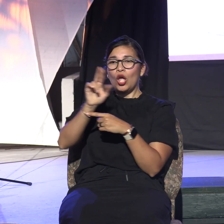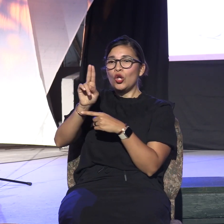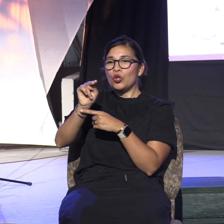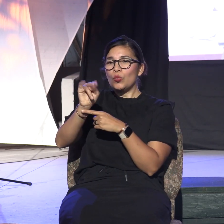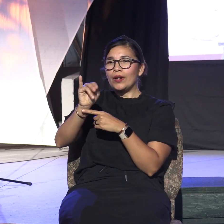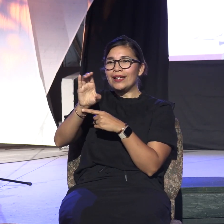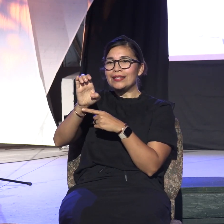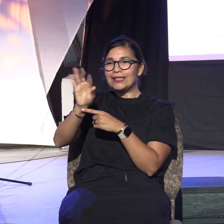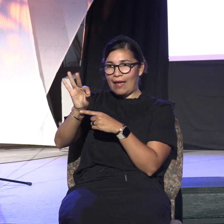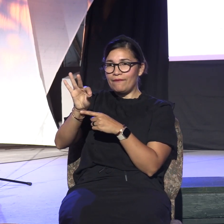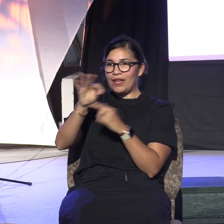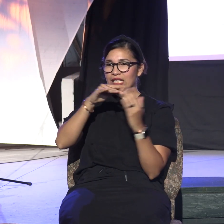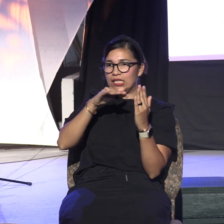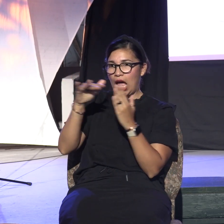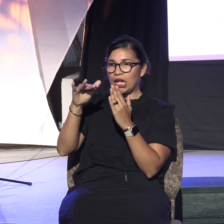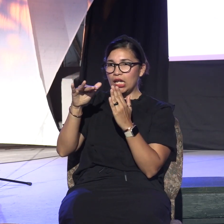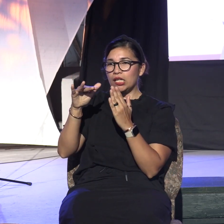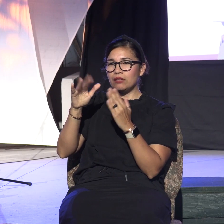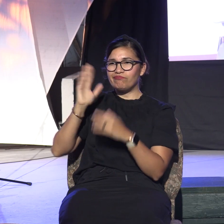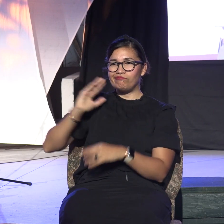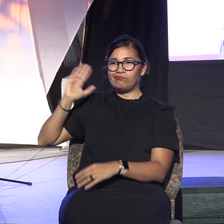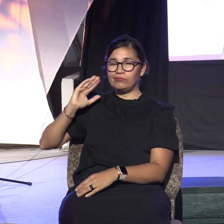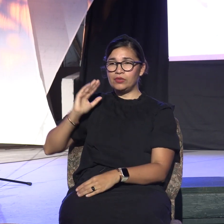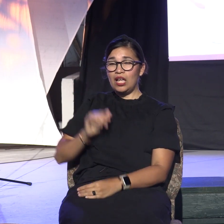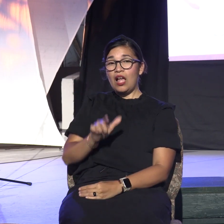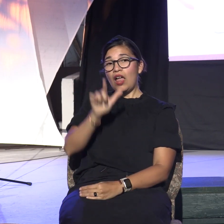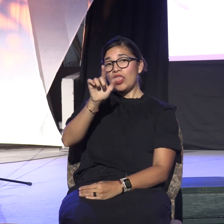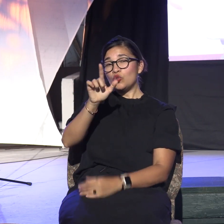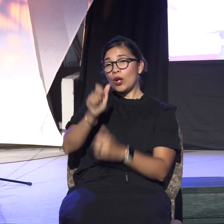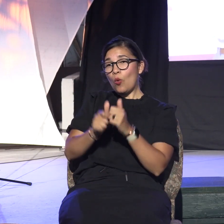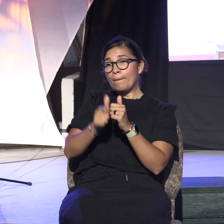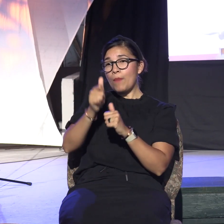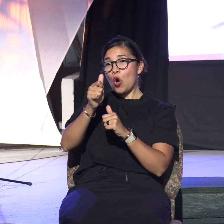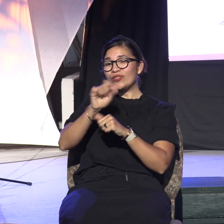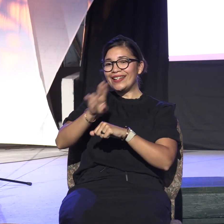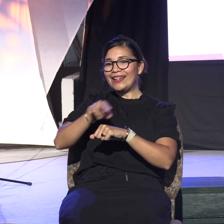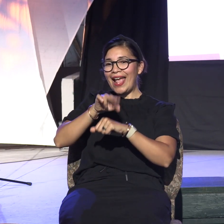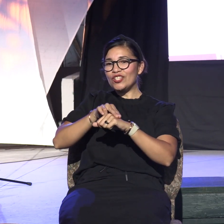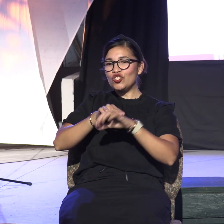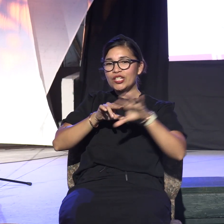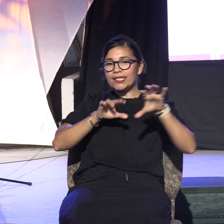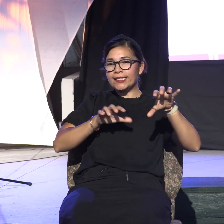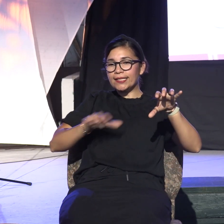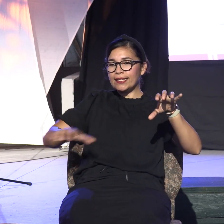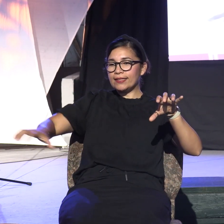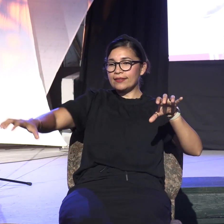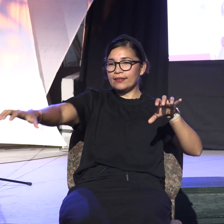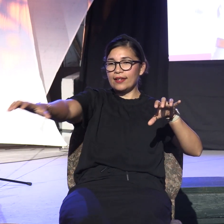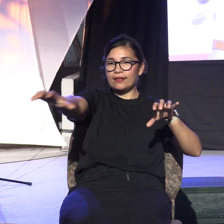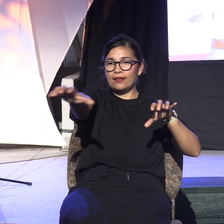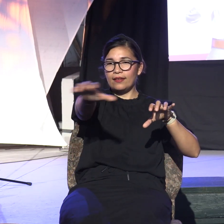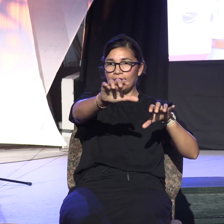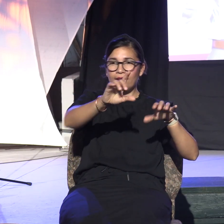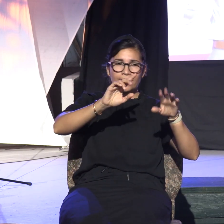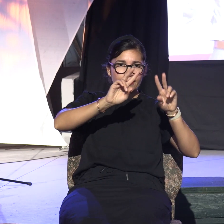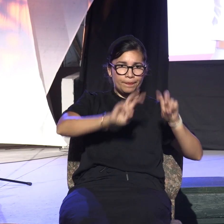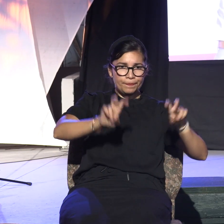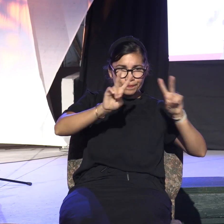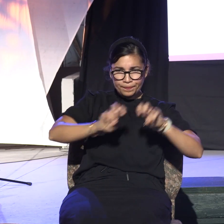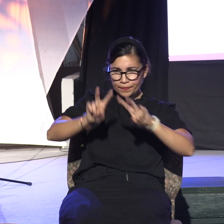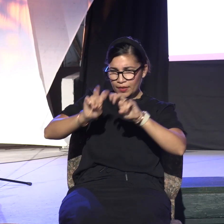to determine what nation boasts of the happiest kids. What country has